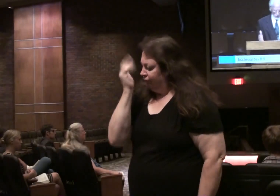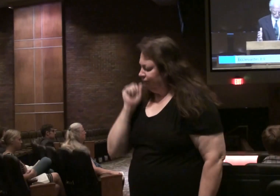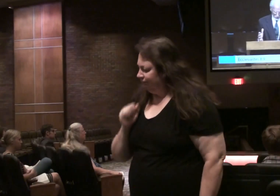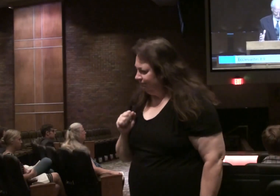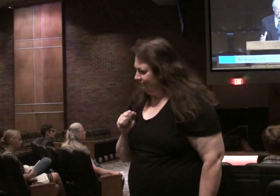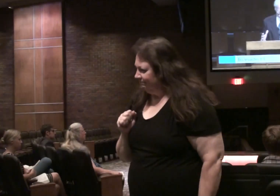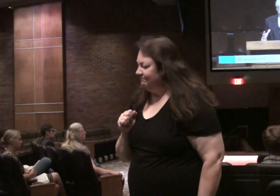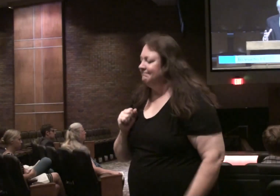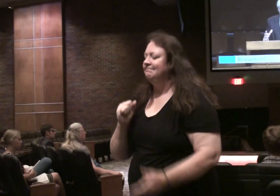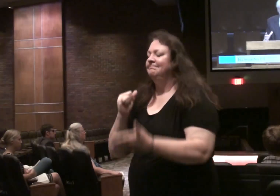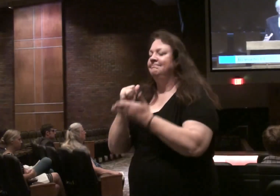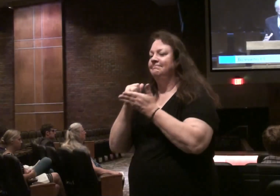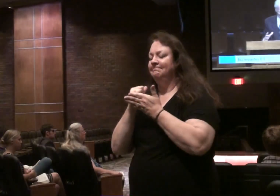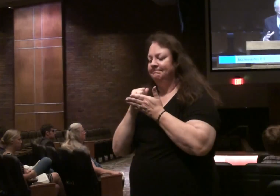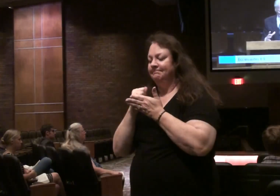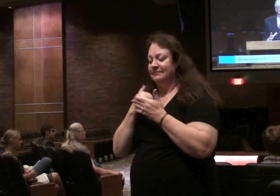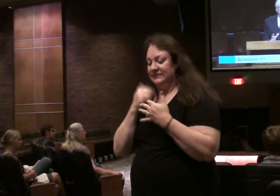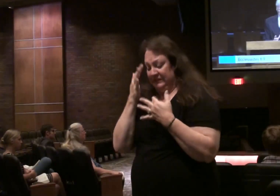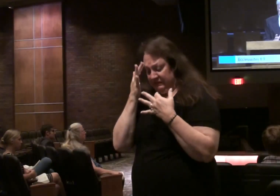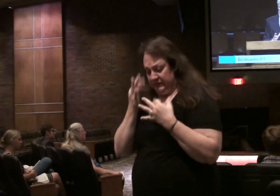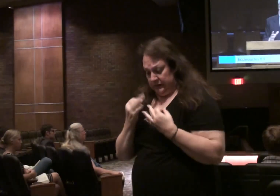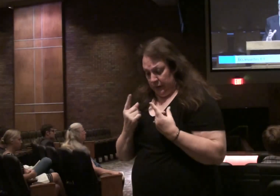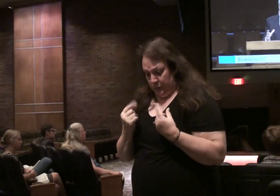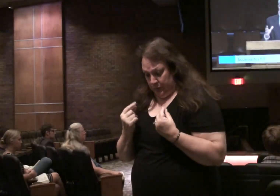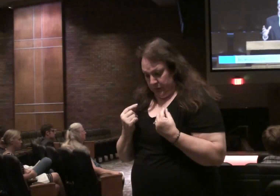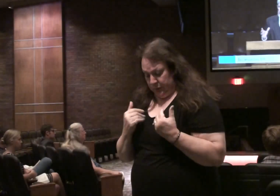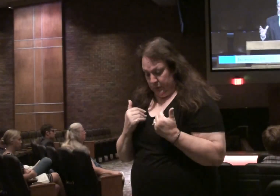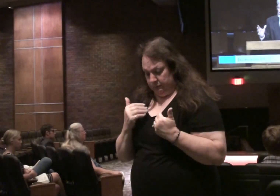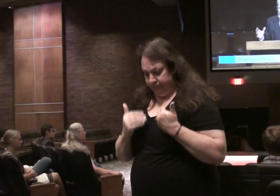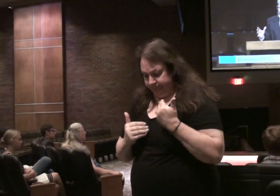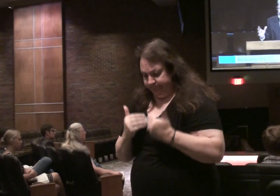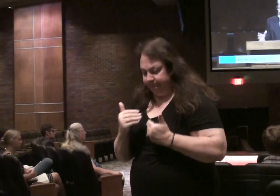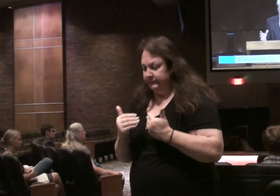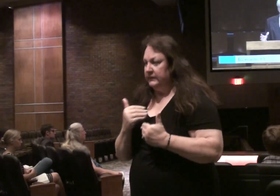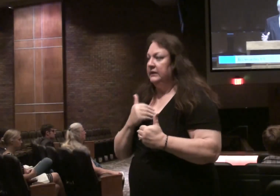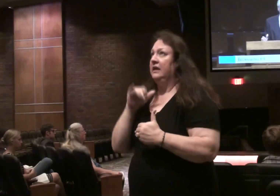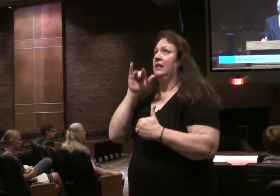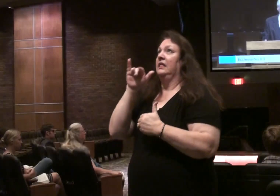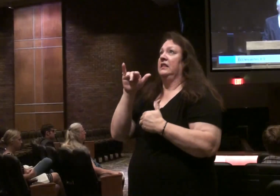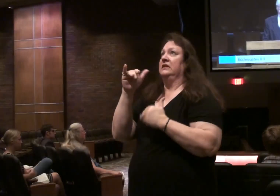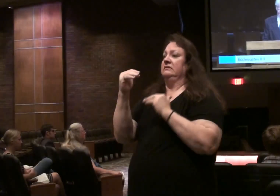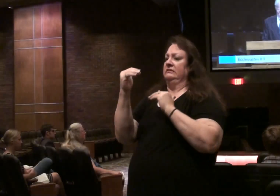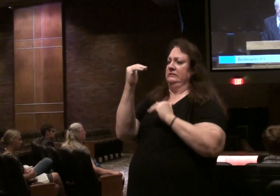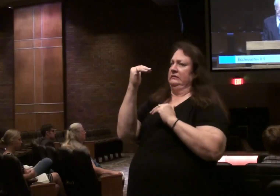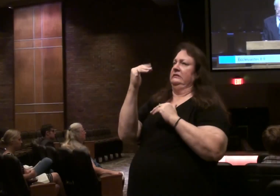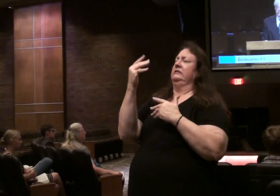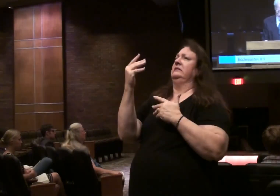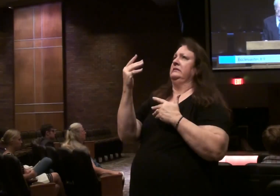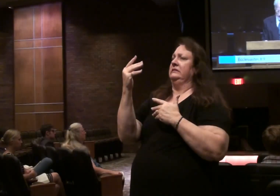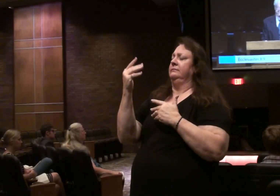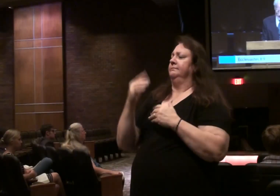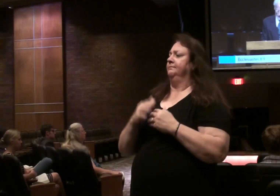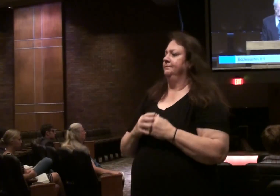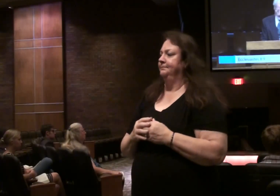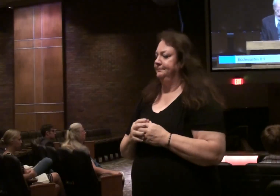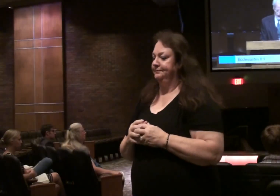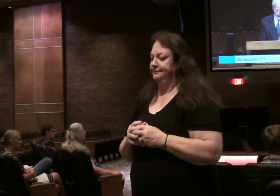And that will help you there. Now I have to decide how do I conduct myself within this kind of framework.